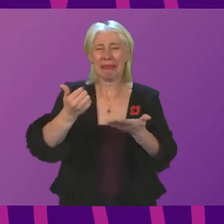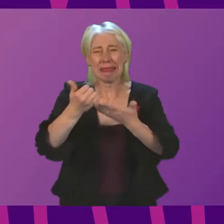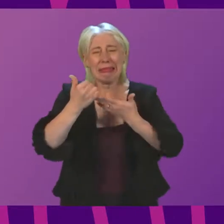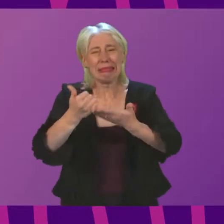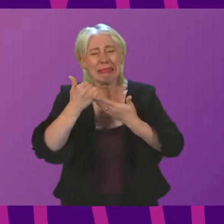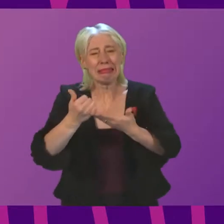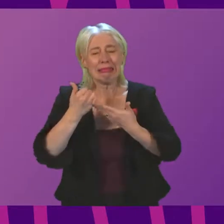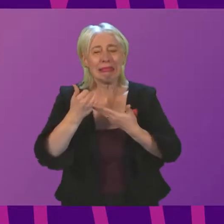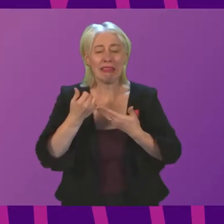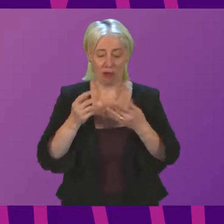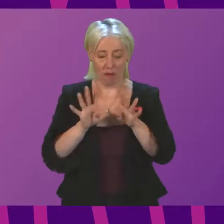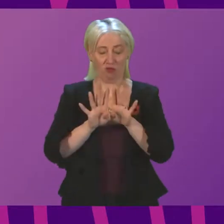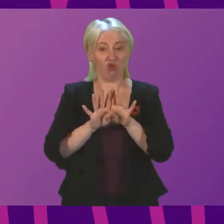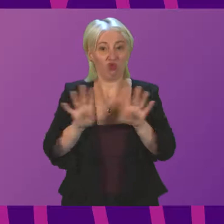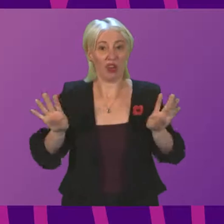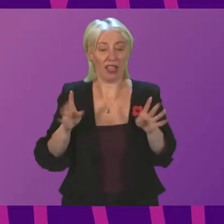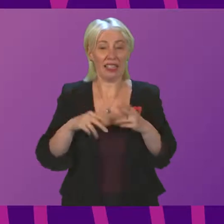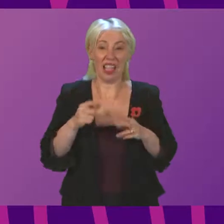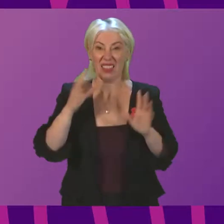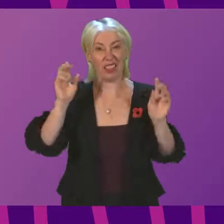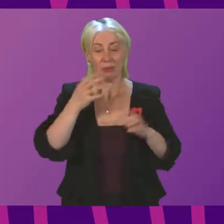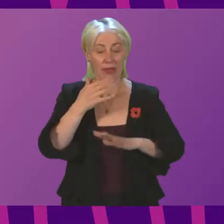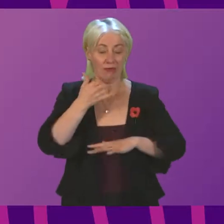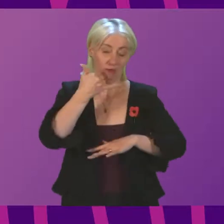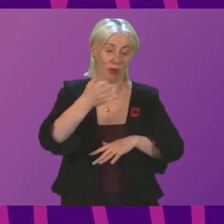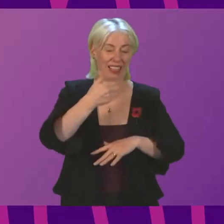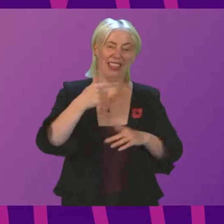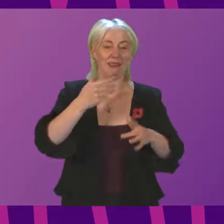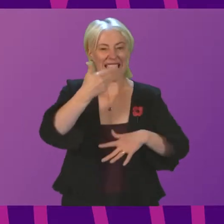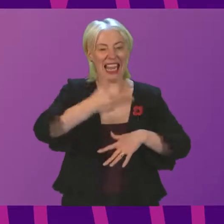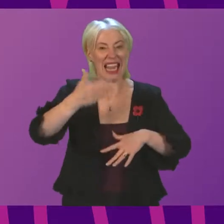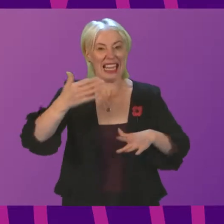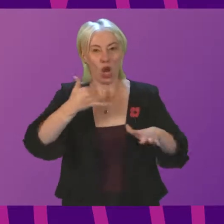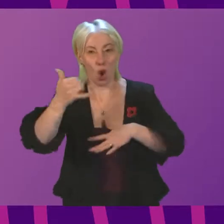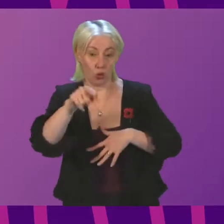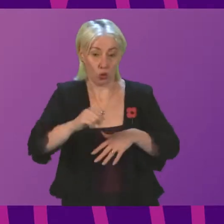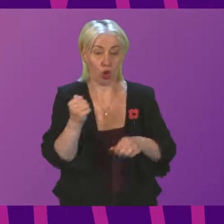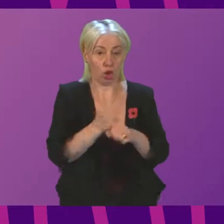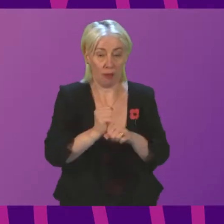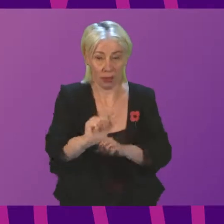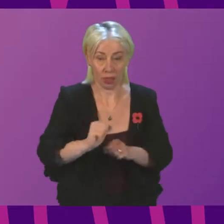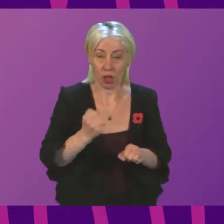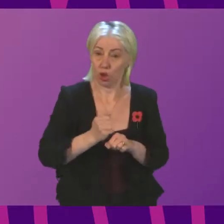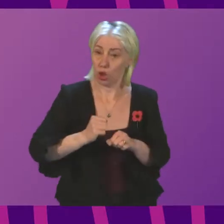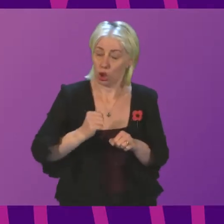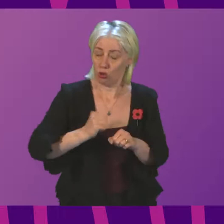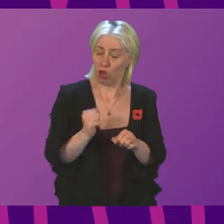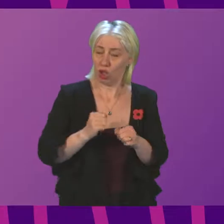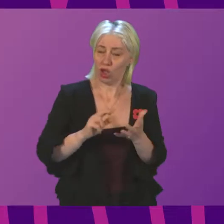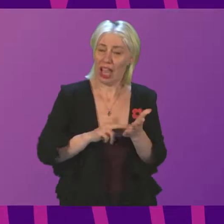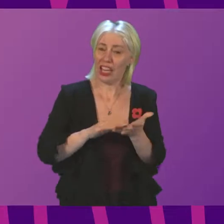Frontline staff have sent out their own 999 call to this Government. Scotland's NHS needs more support.